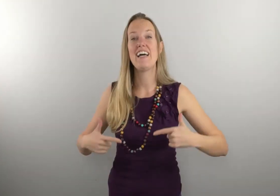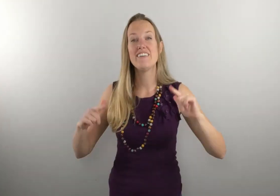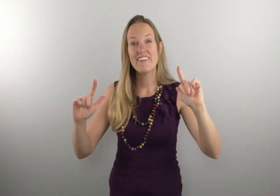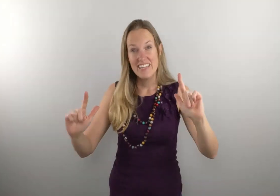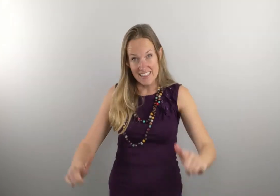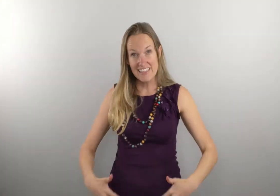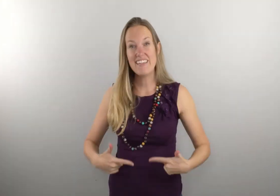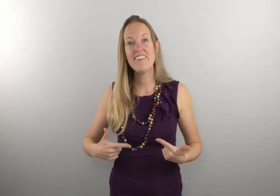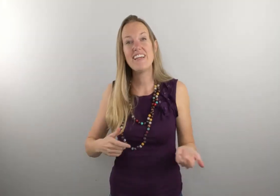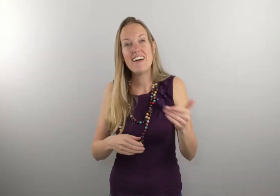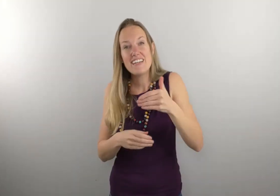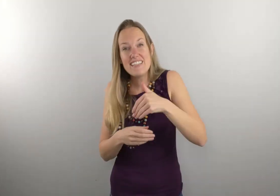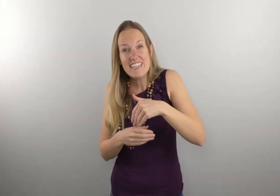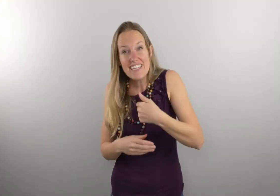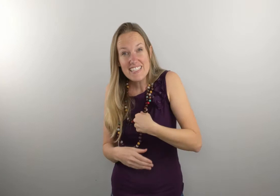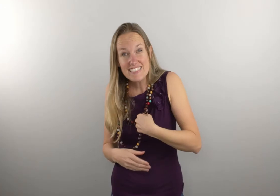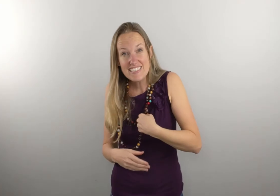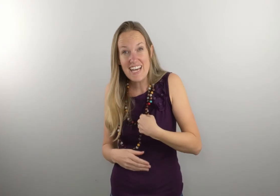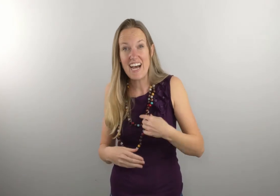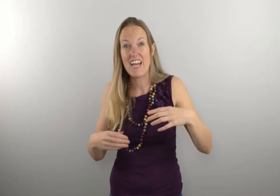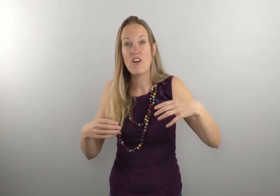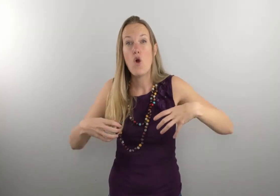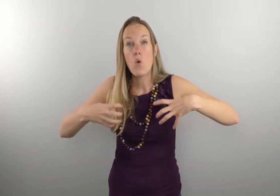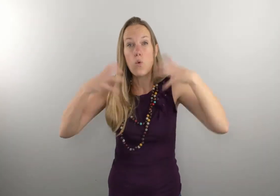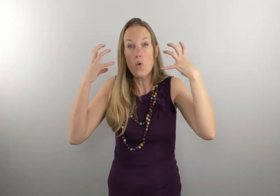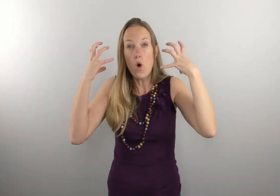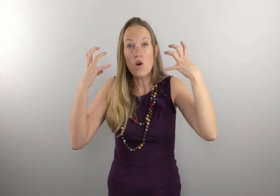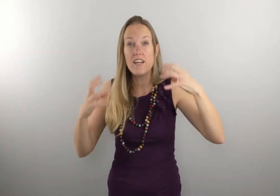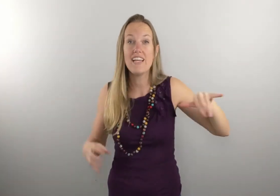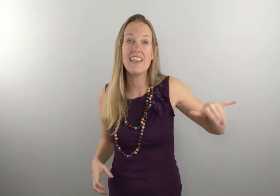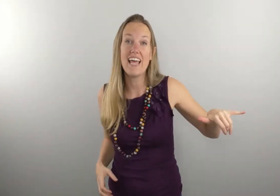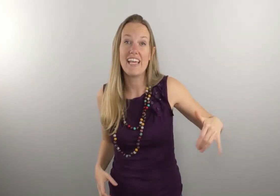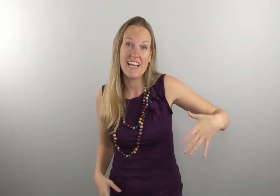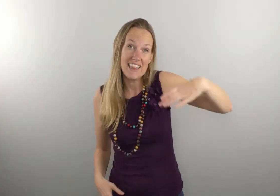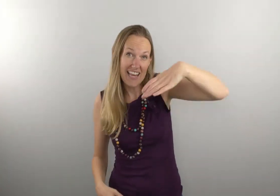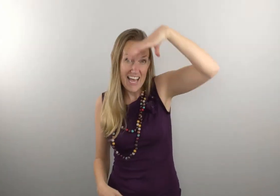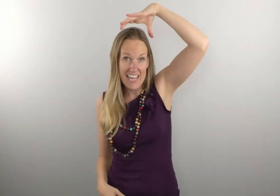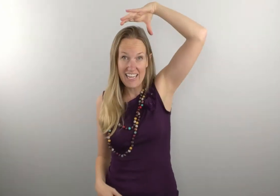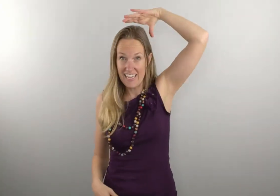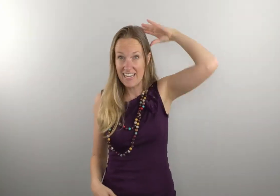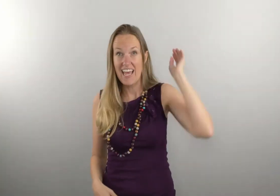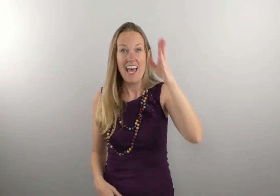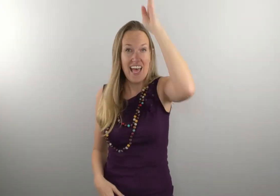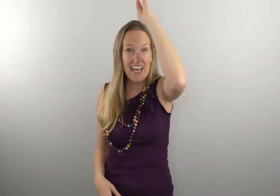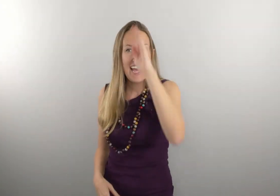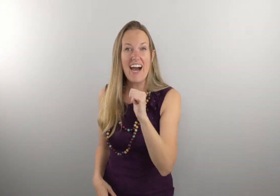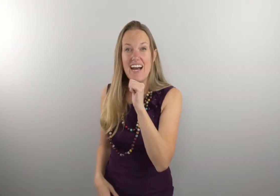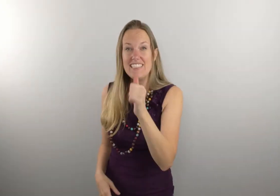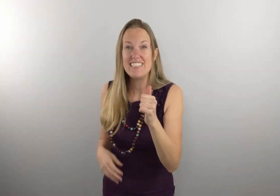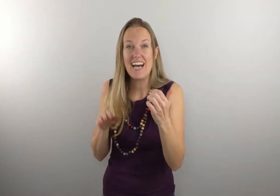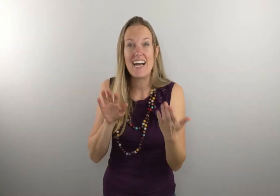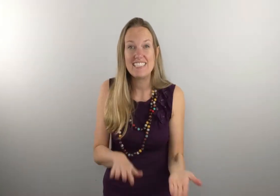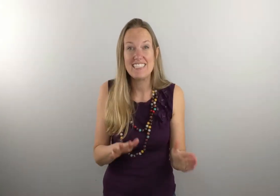alive, living on the inside, roaring like a lion. God's not